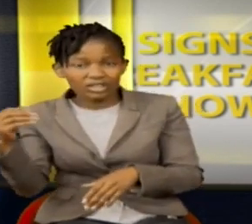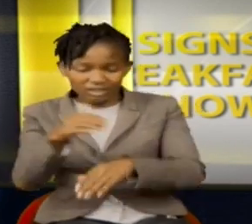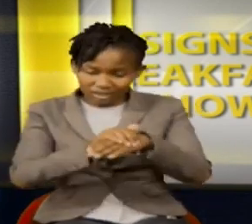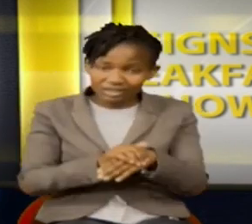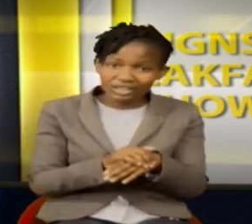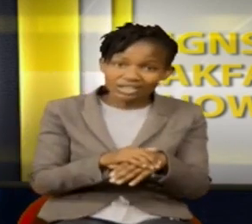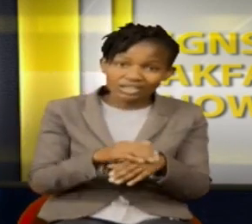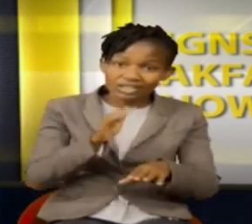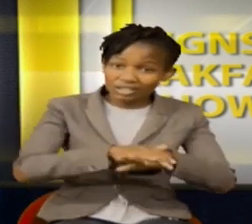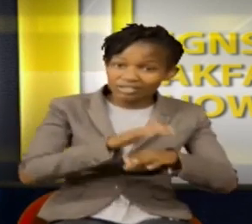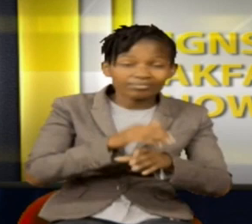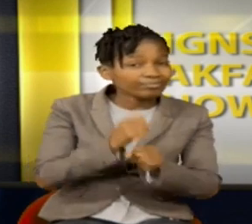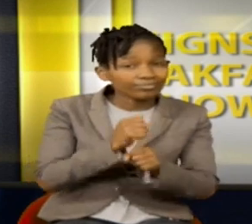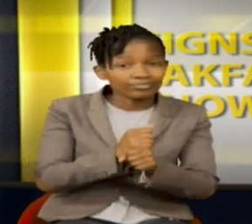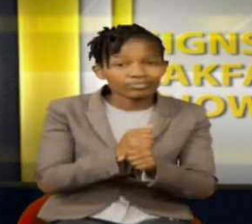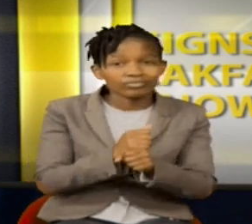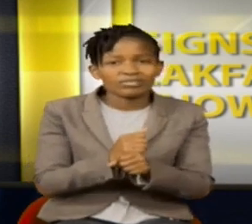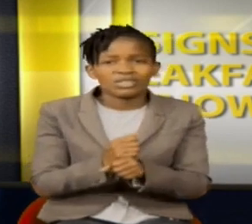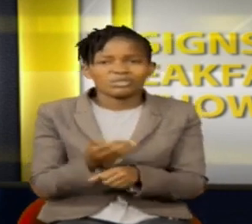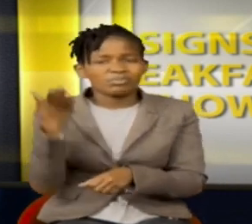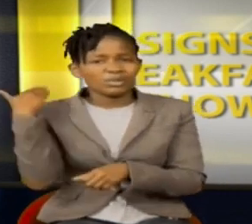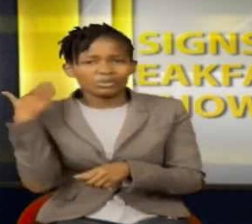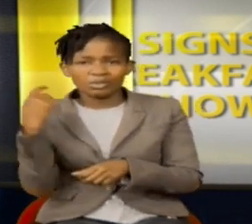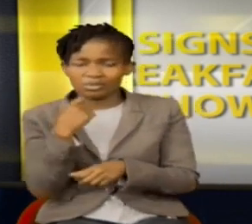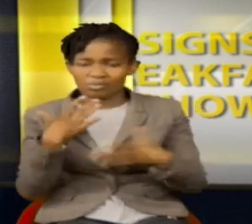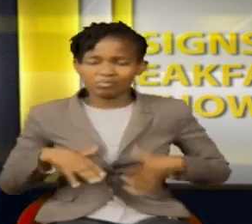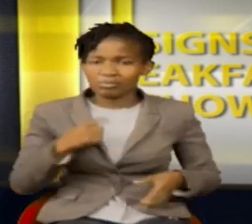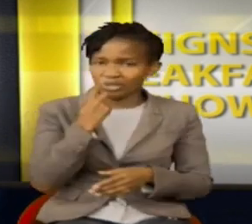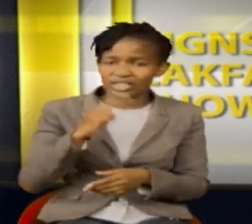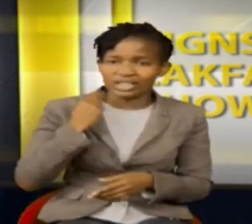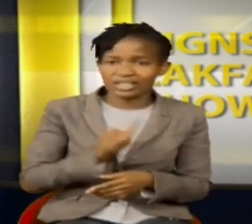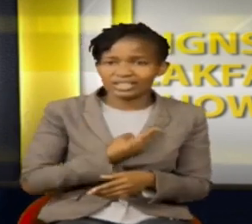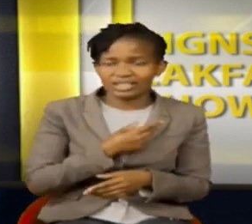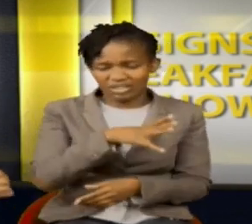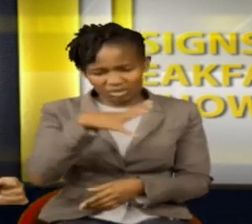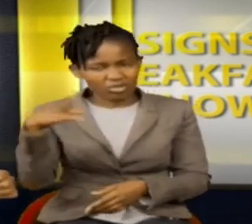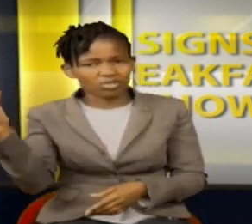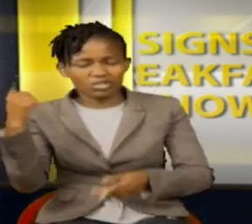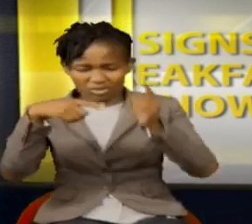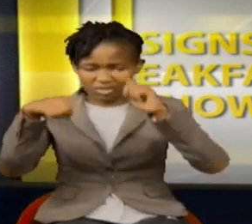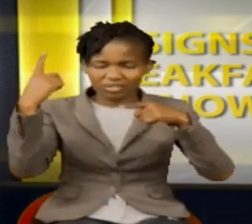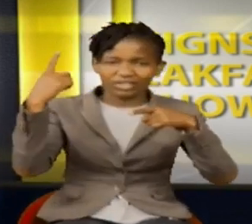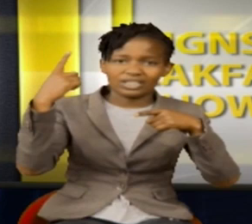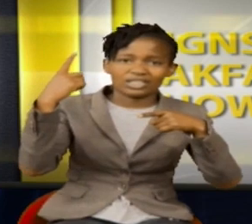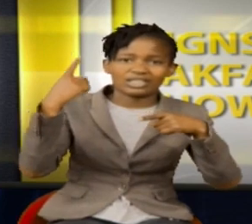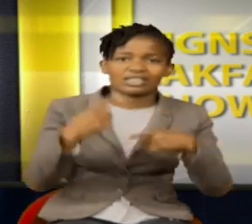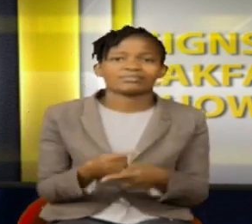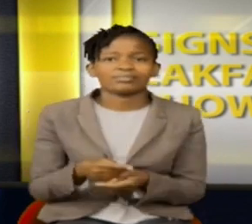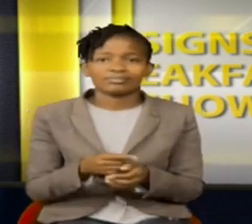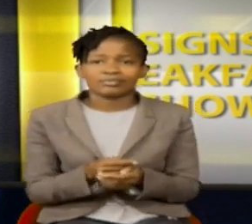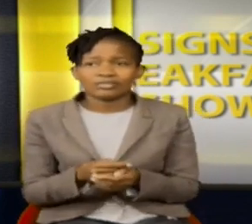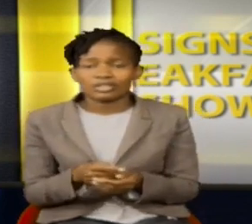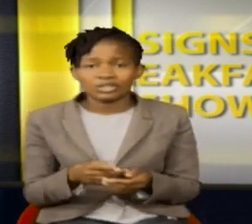you are kids. Read hard, get an A, be number one, go to university and you get a good job that pays you well and buy a bigger and a bigger house.